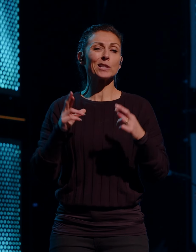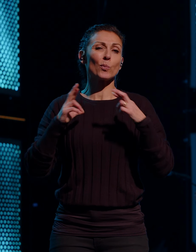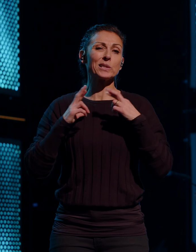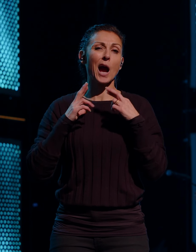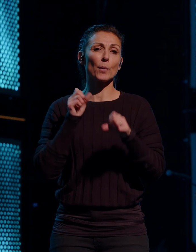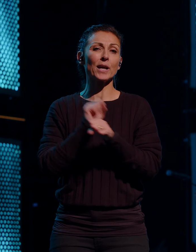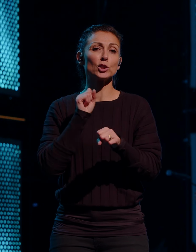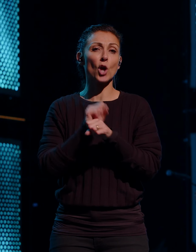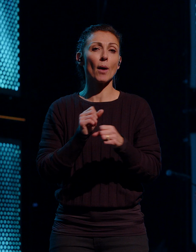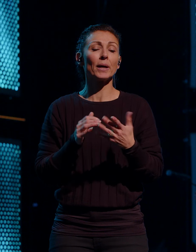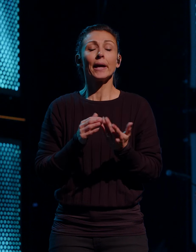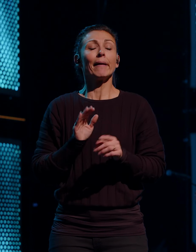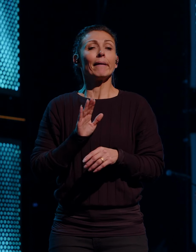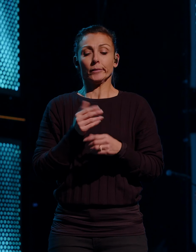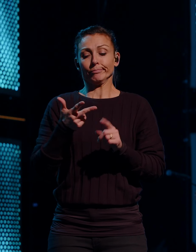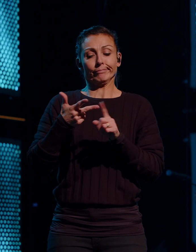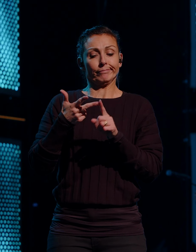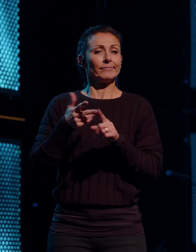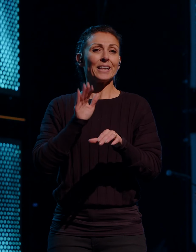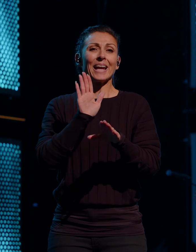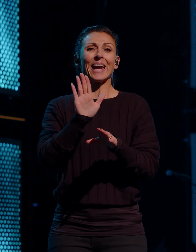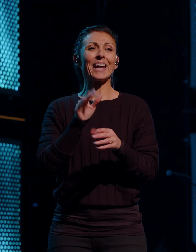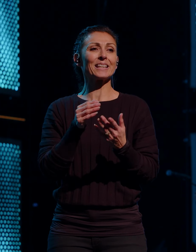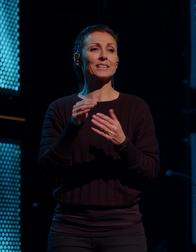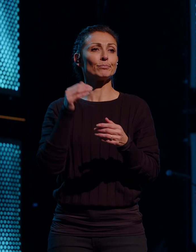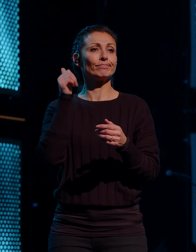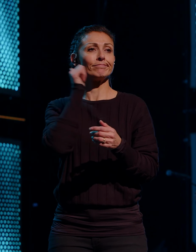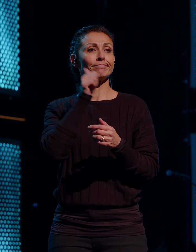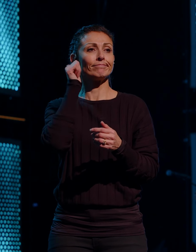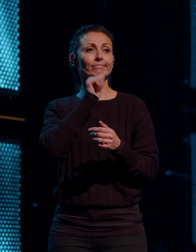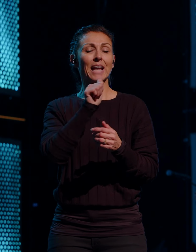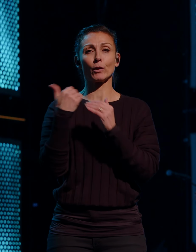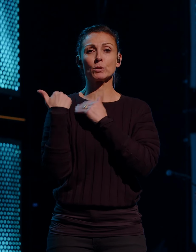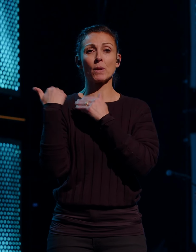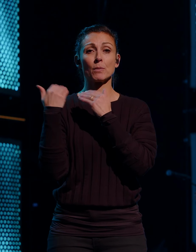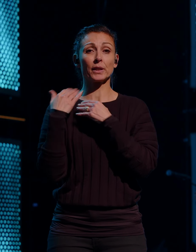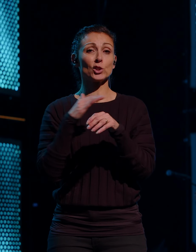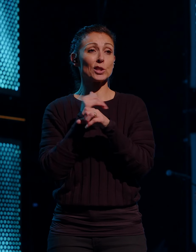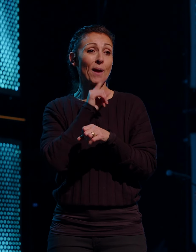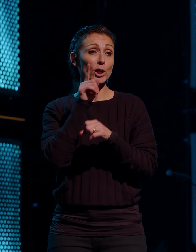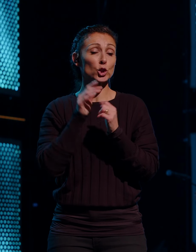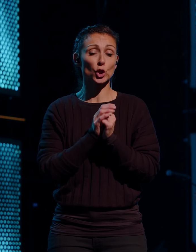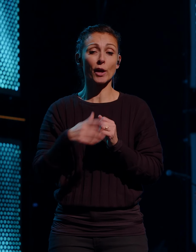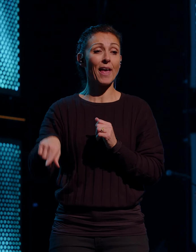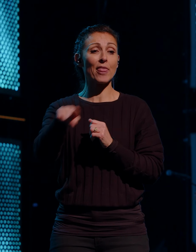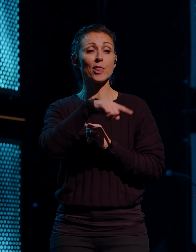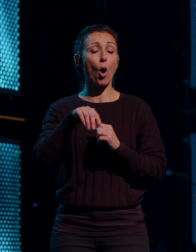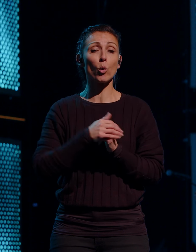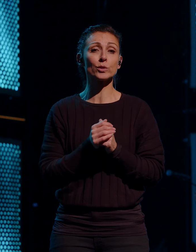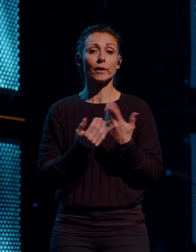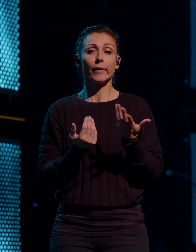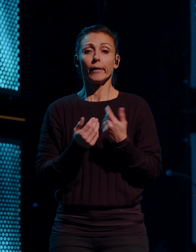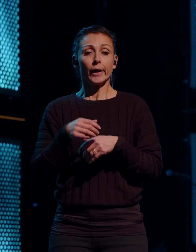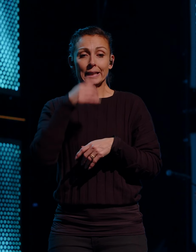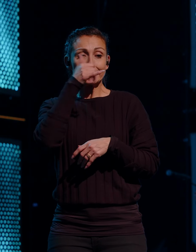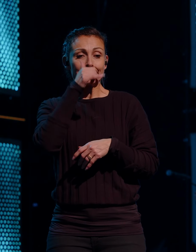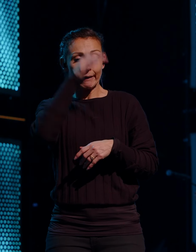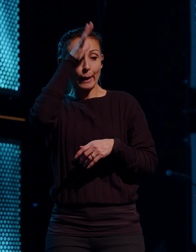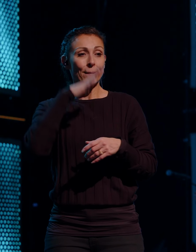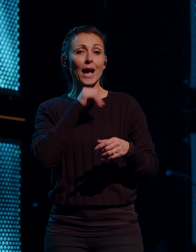of an easy job. He doesn't want to listen to their praising God. He doesn't want to hear them talking about